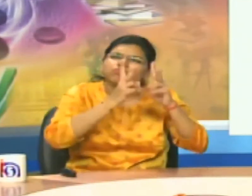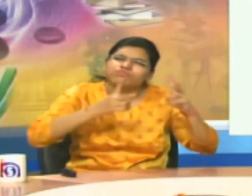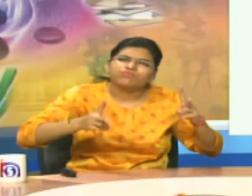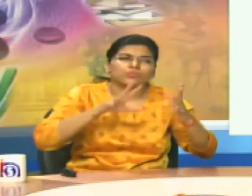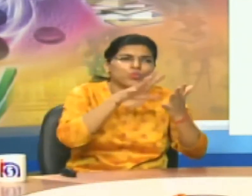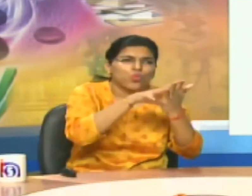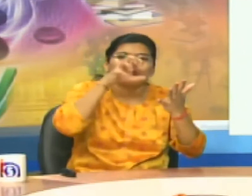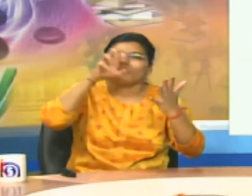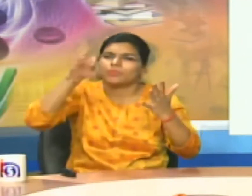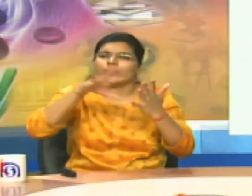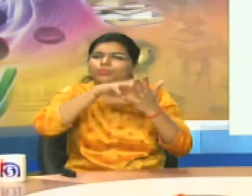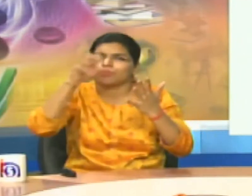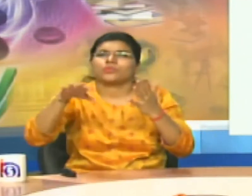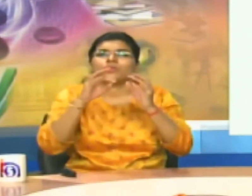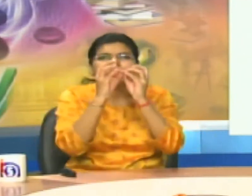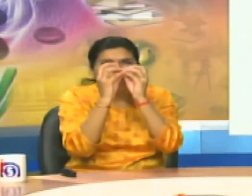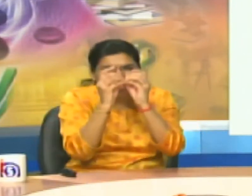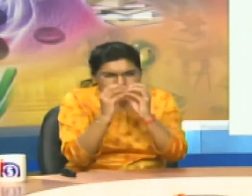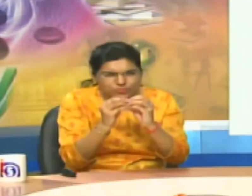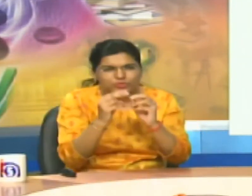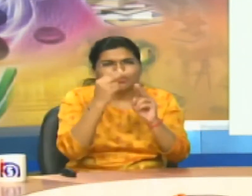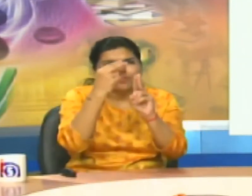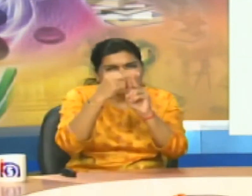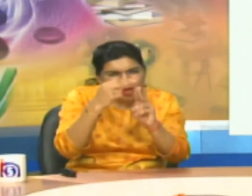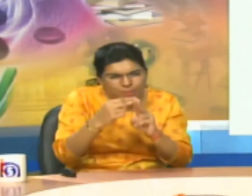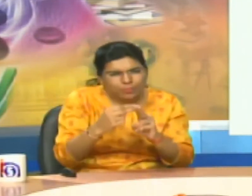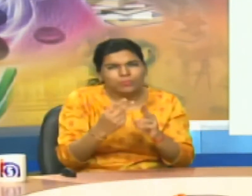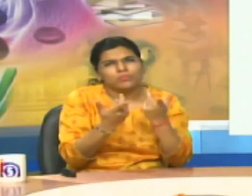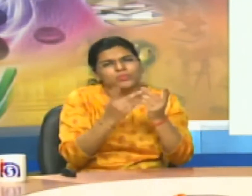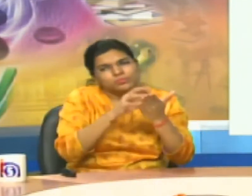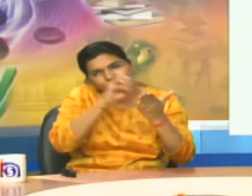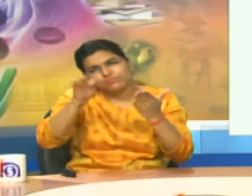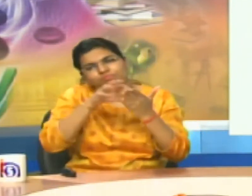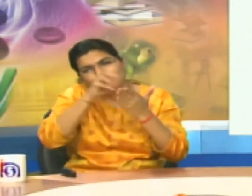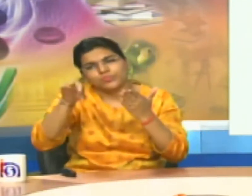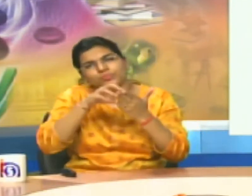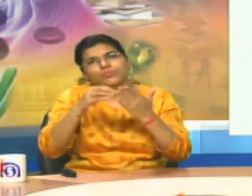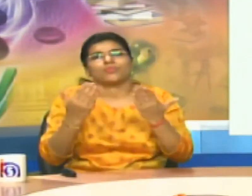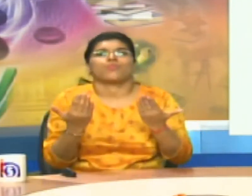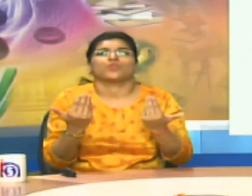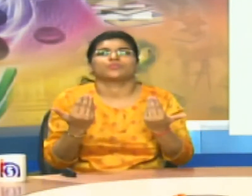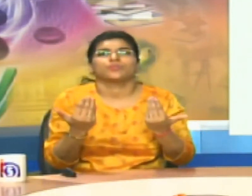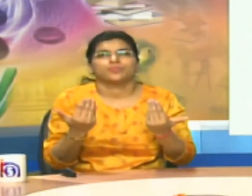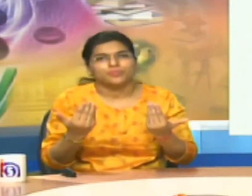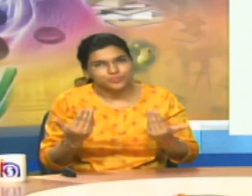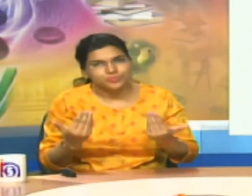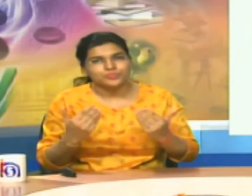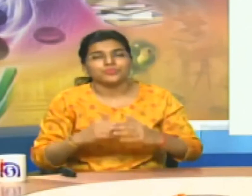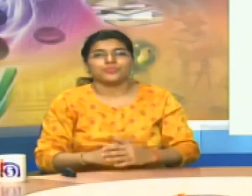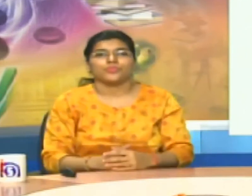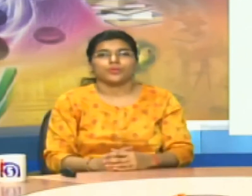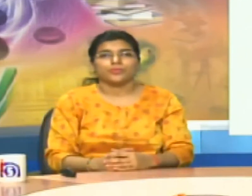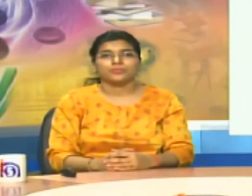any Excel sheet. Just copy and do paste and type that name. So, that is also